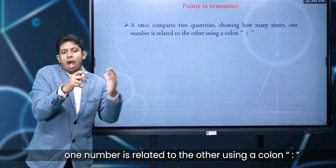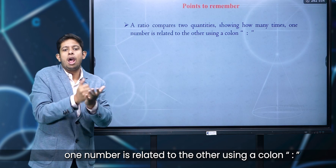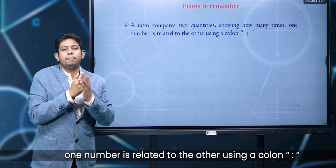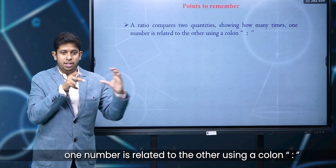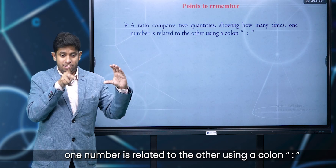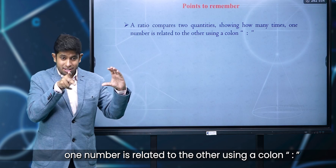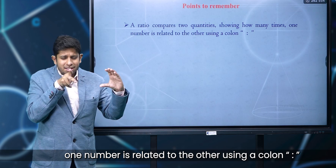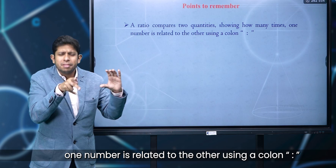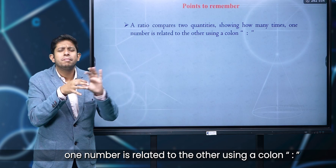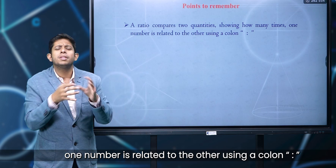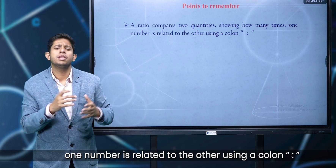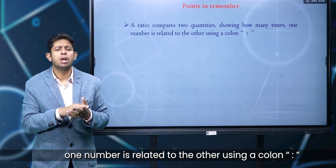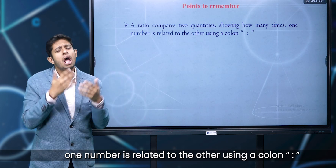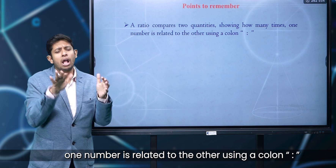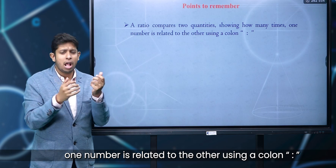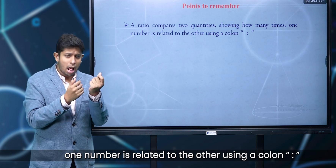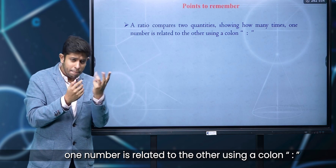is related to other using a colon.